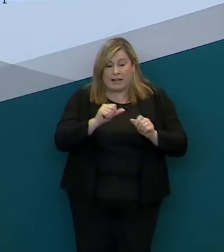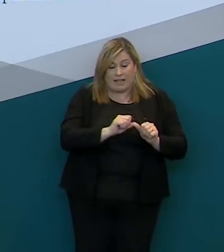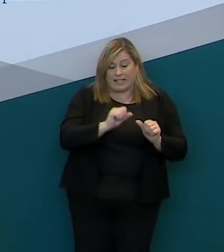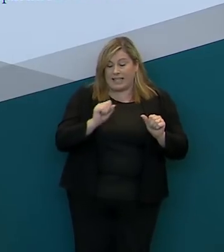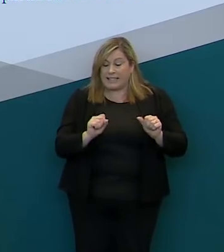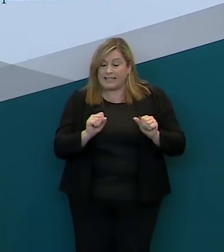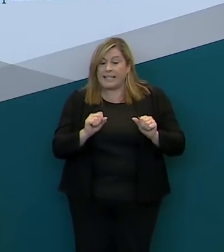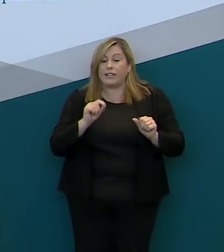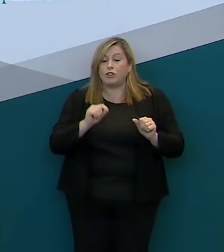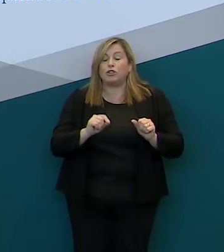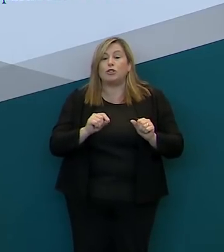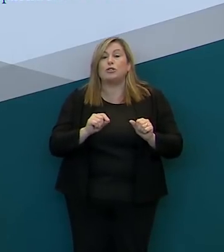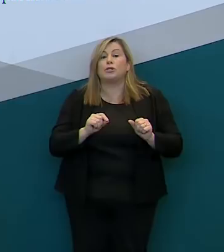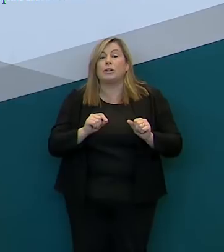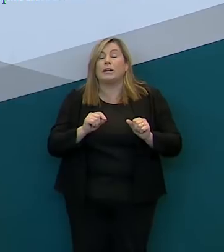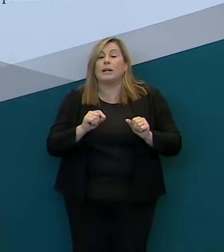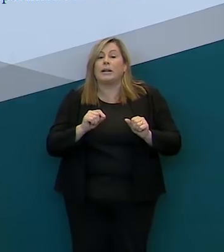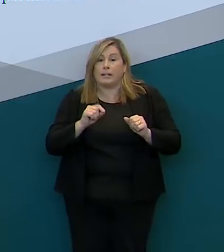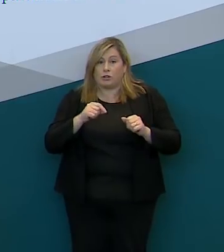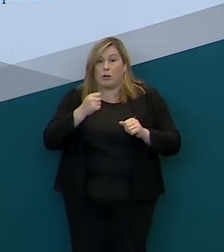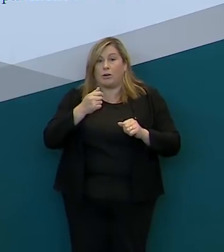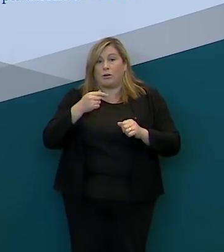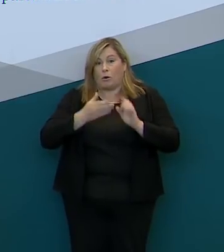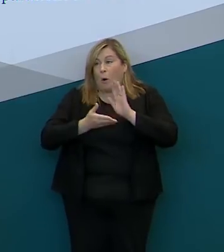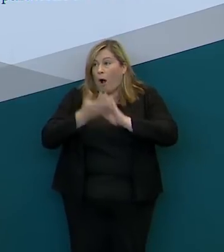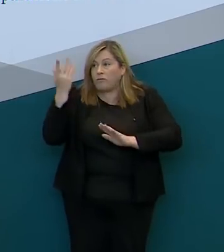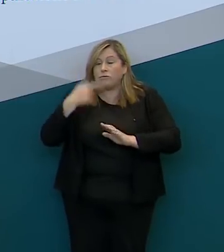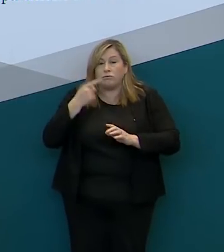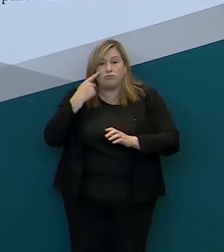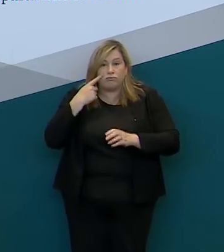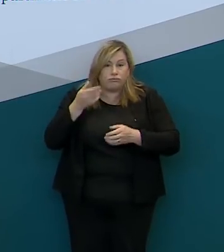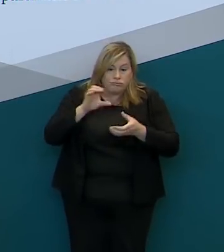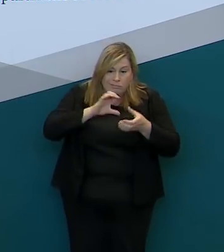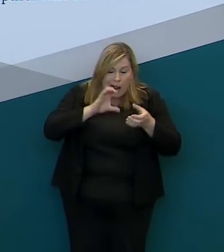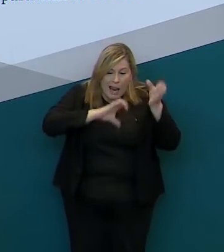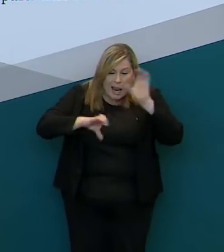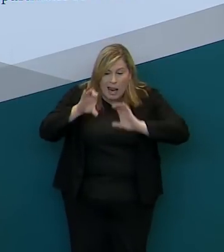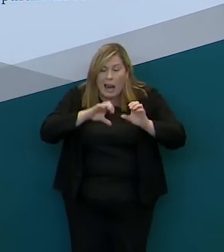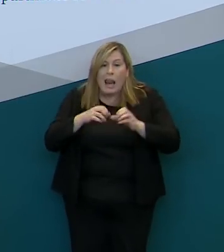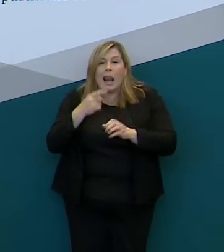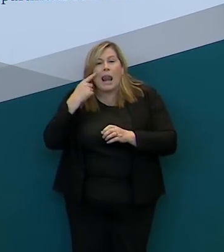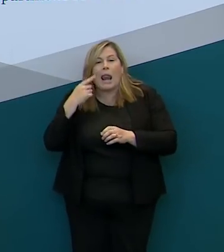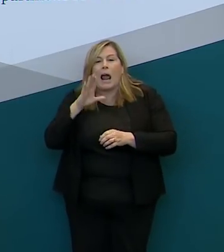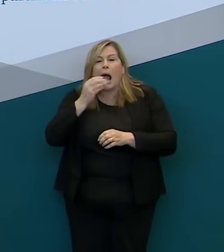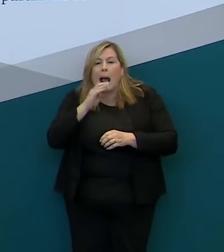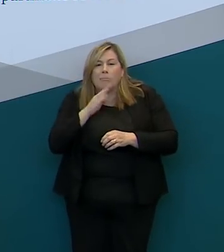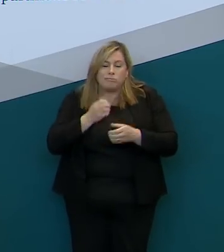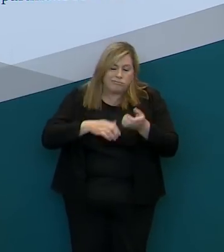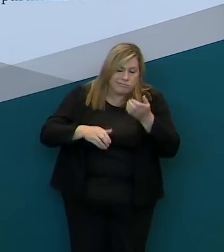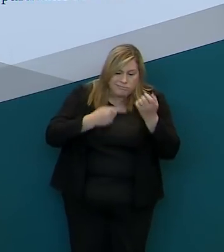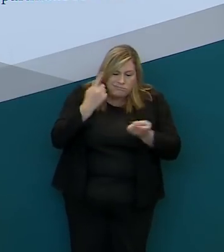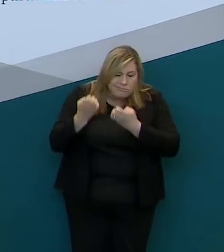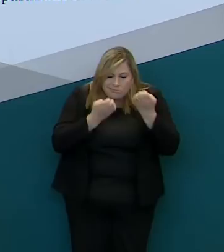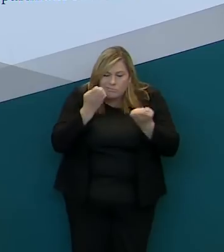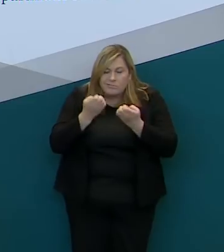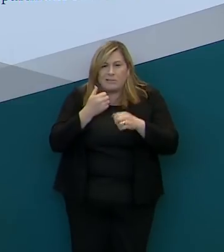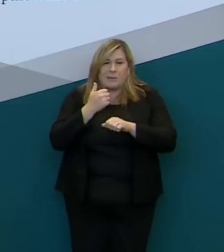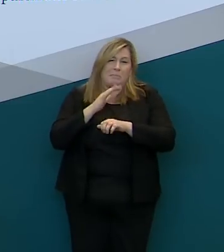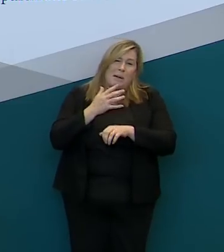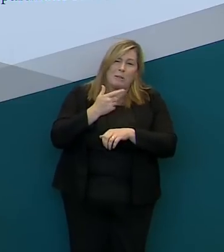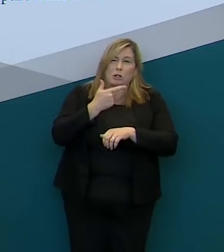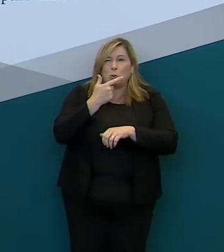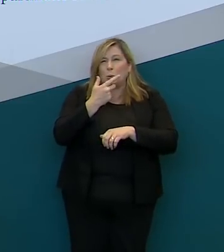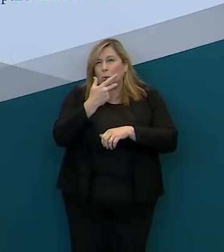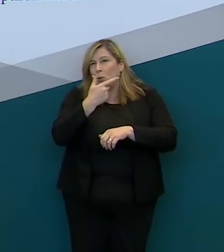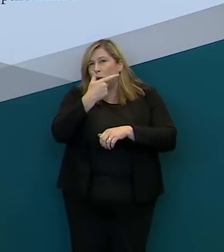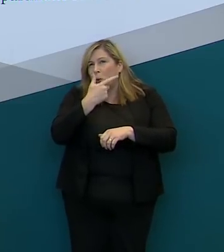is the result of the lab. From then until the lab result takes about 2.5 days. Contact